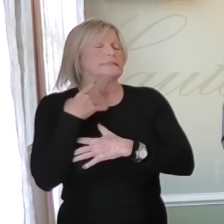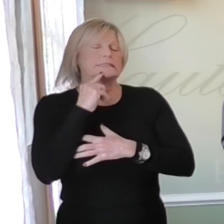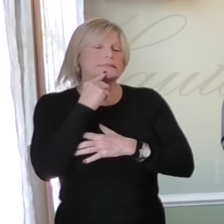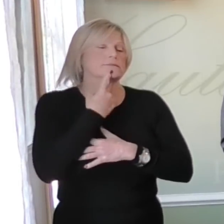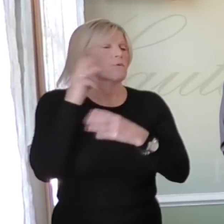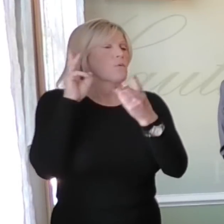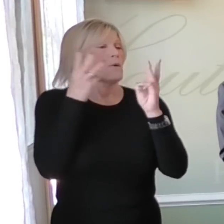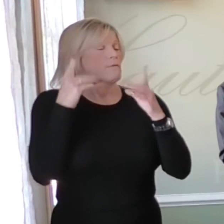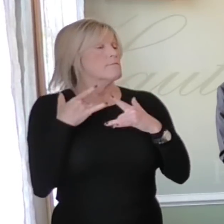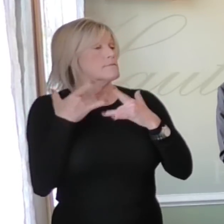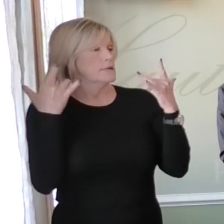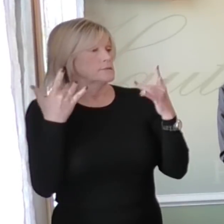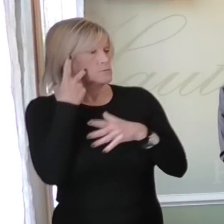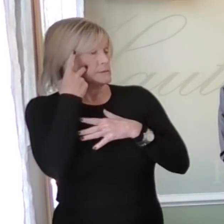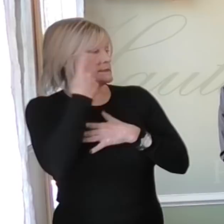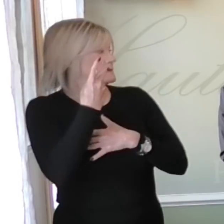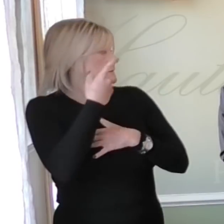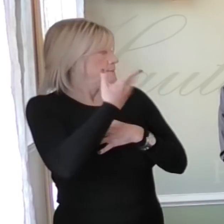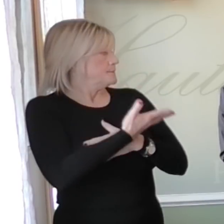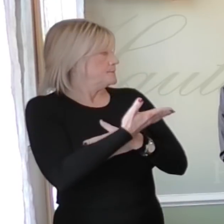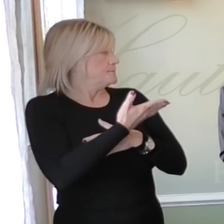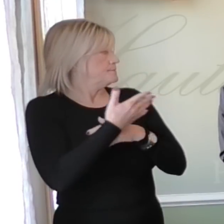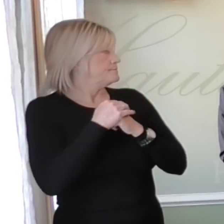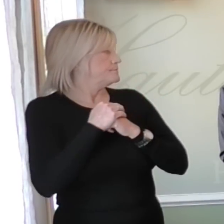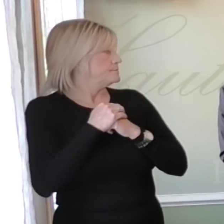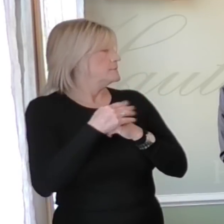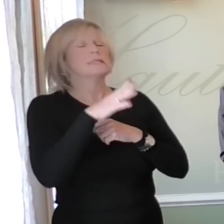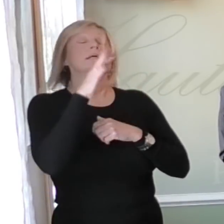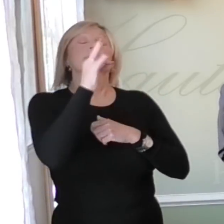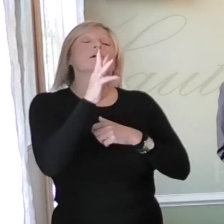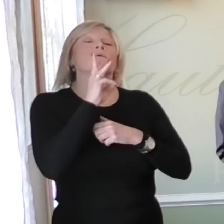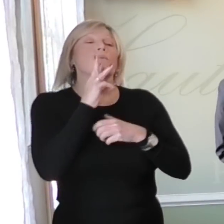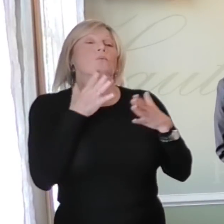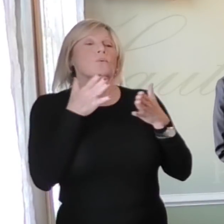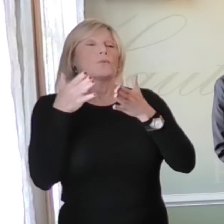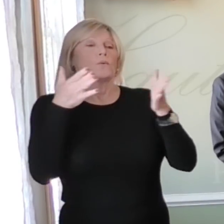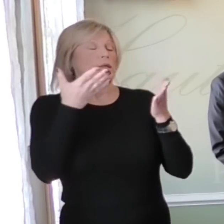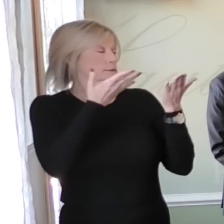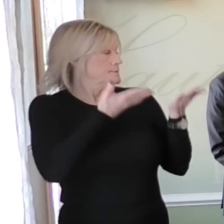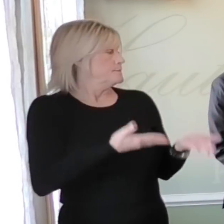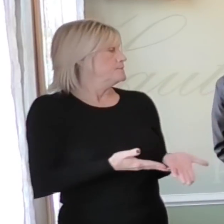events. And you can see the 9 waterways here.